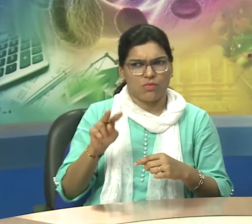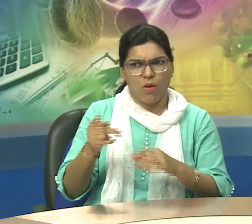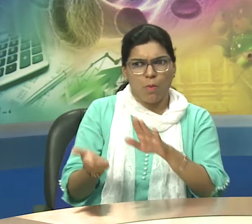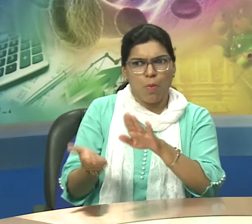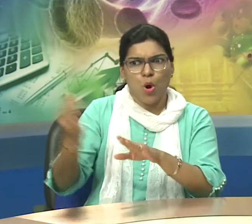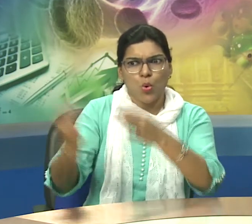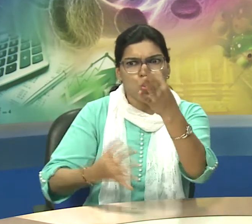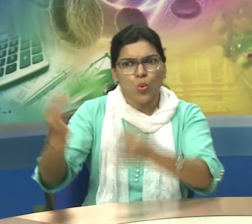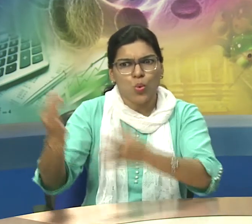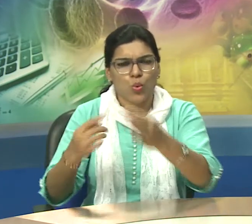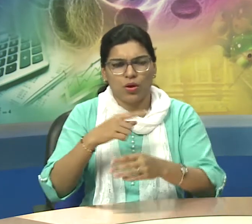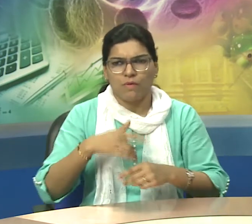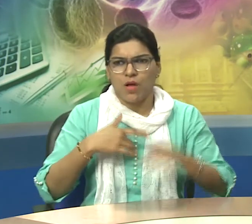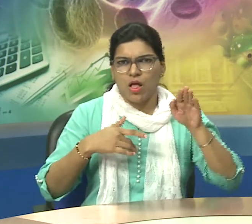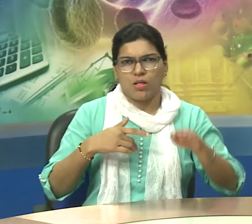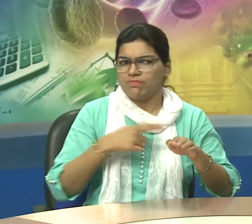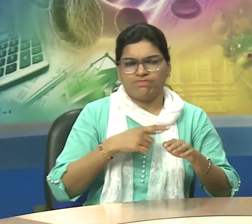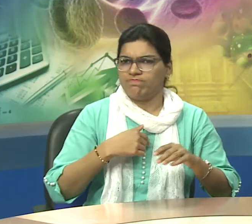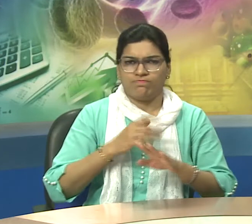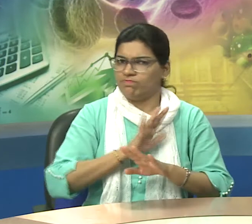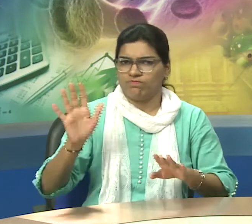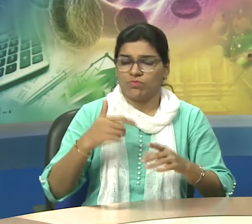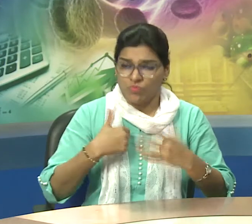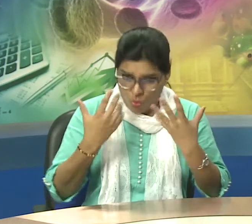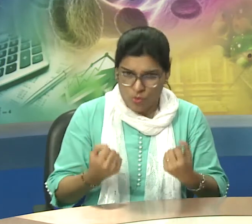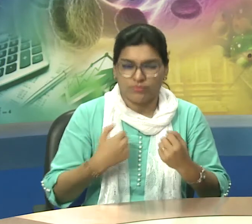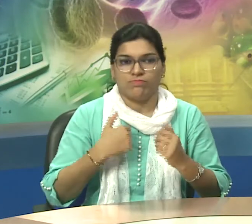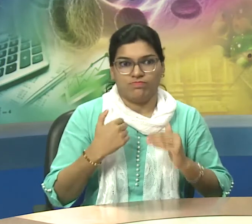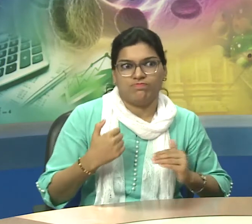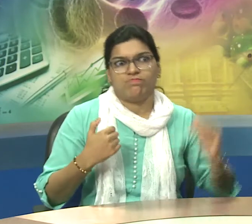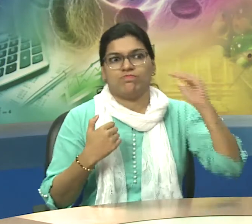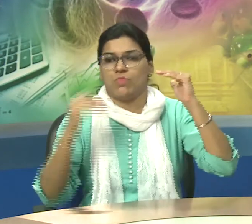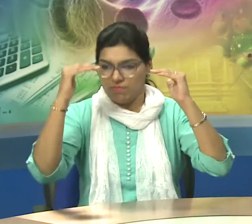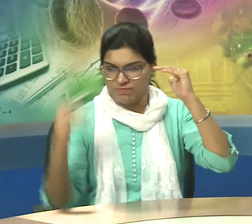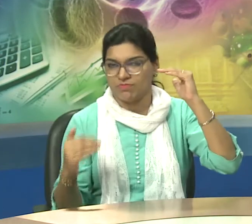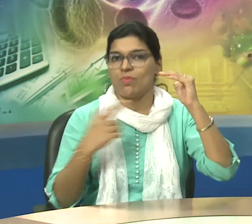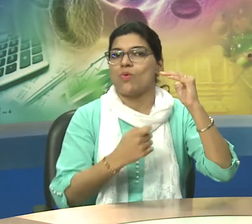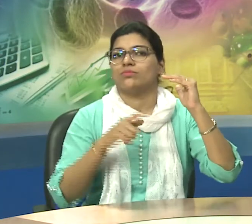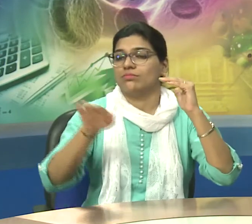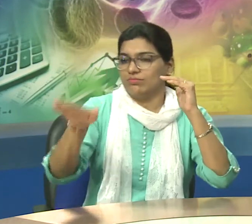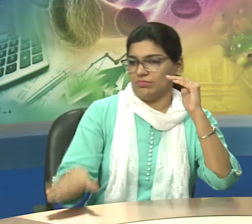legacy of classical music alive.